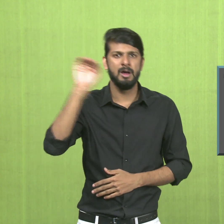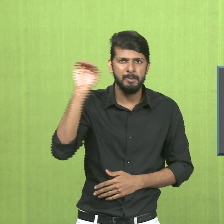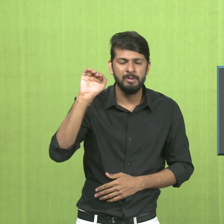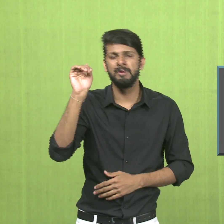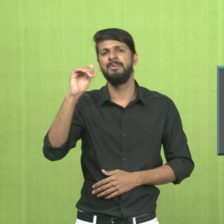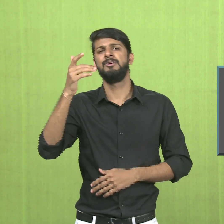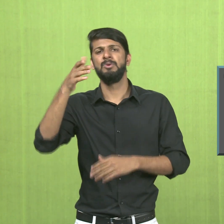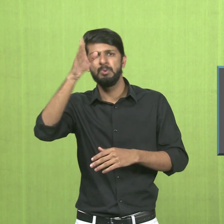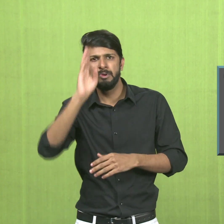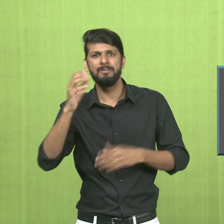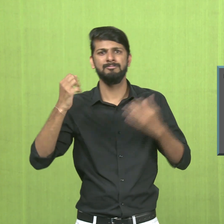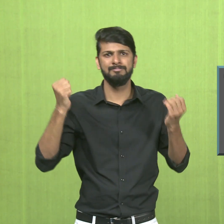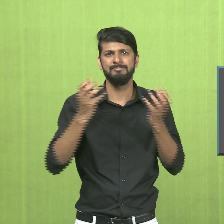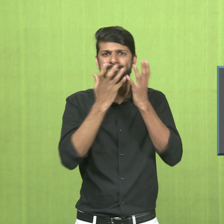Like we have our own Hindu gods,